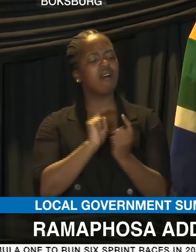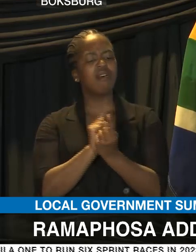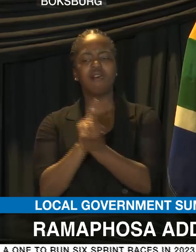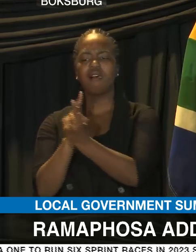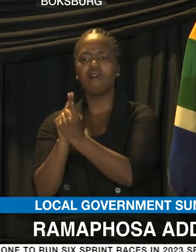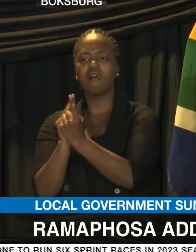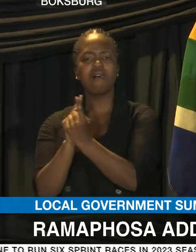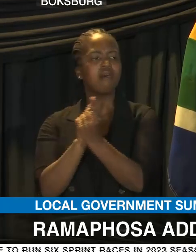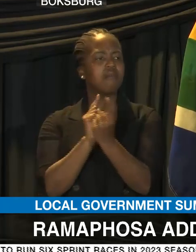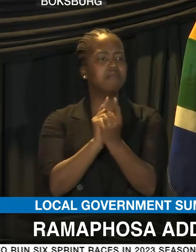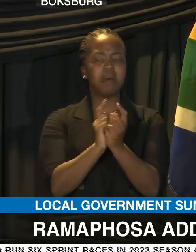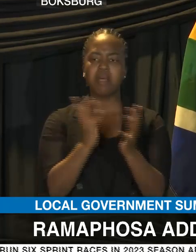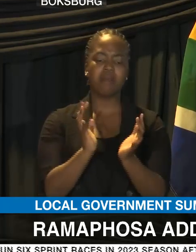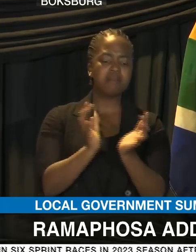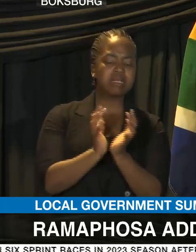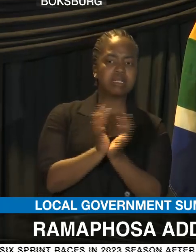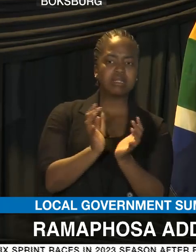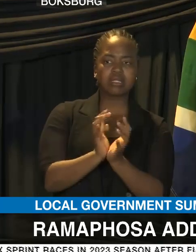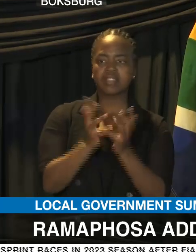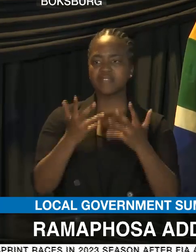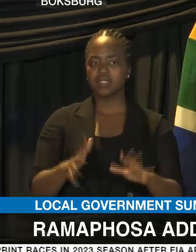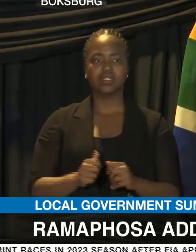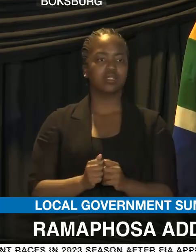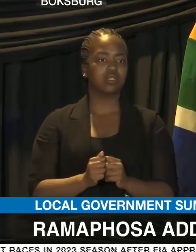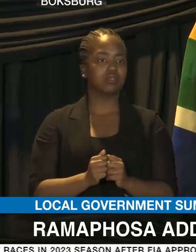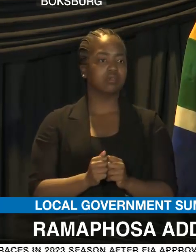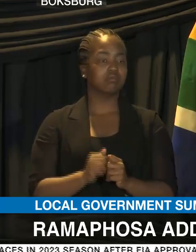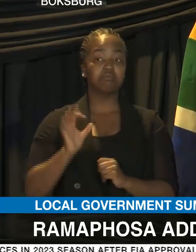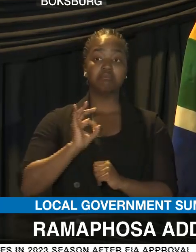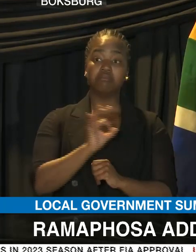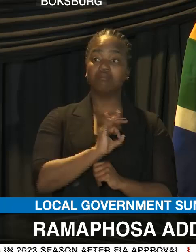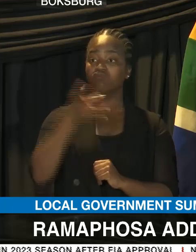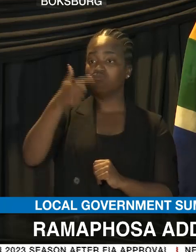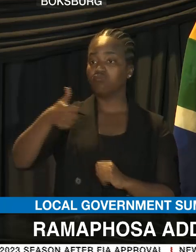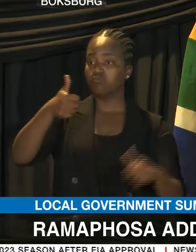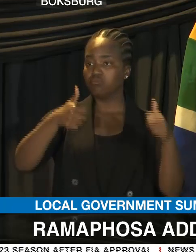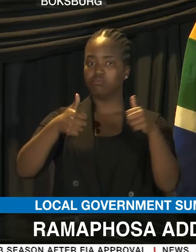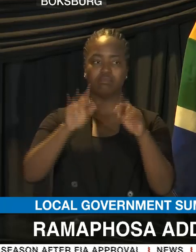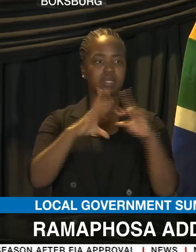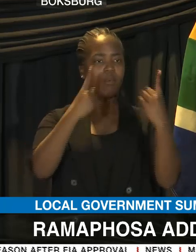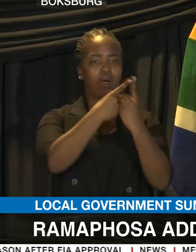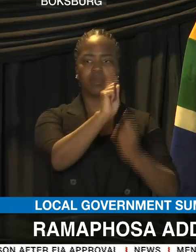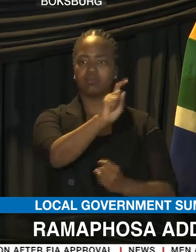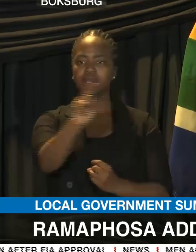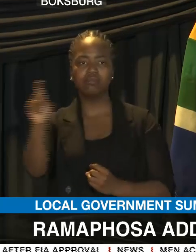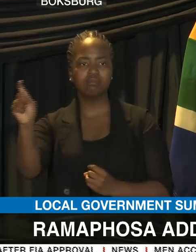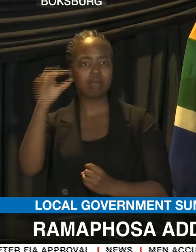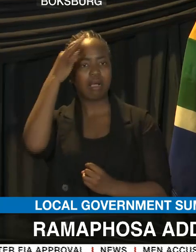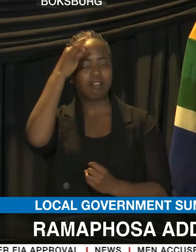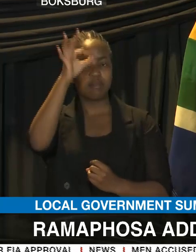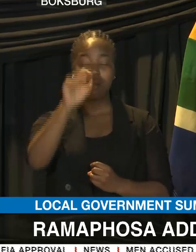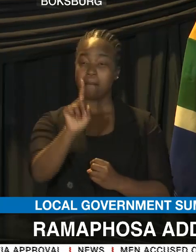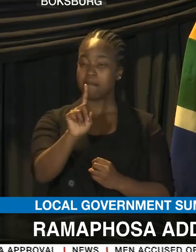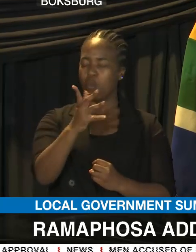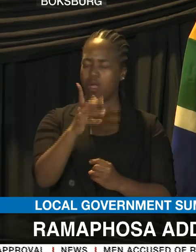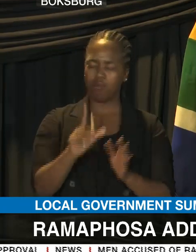off possibly by meeting officials in various national departments. But where it